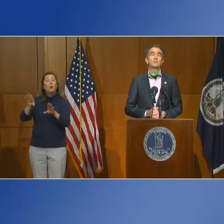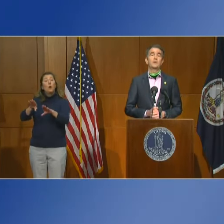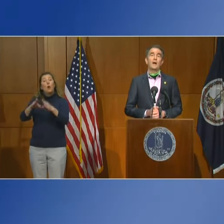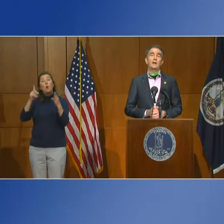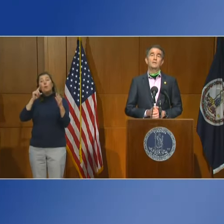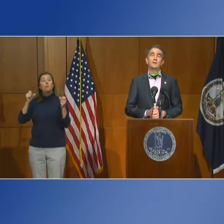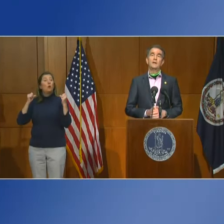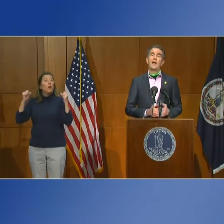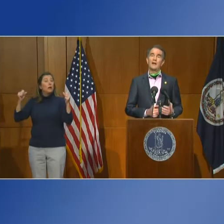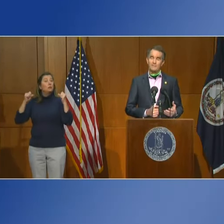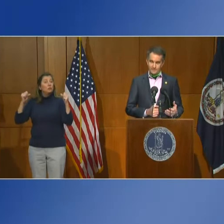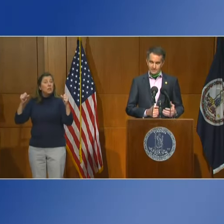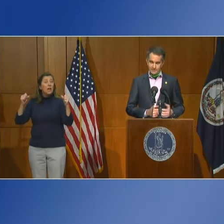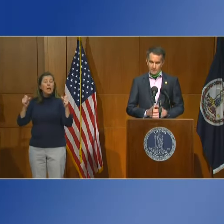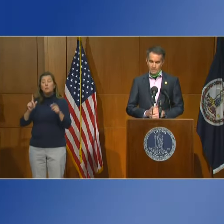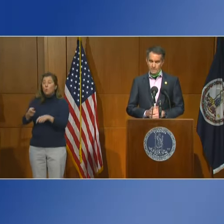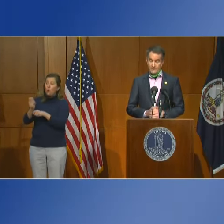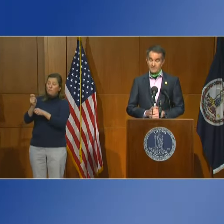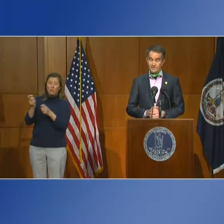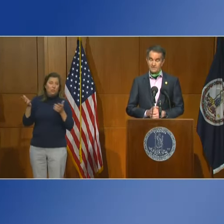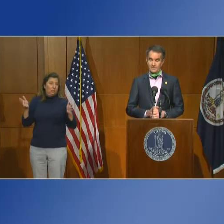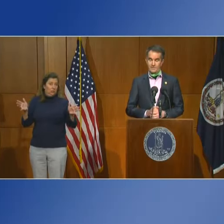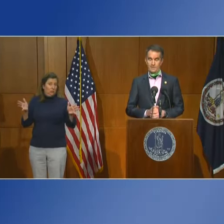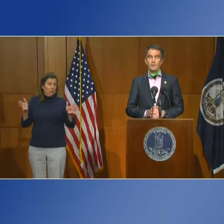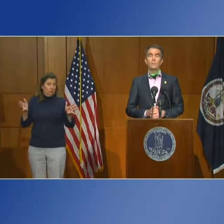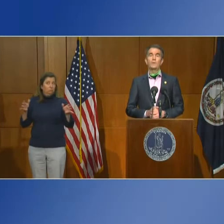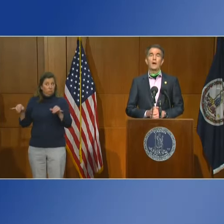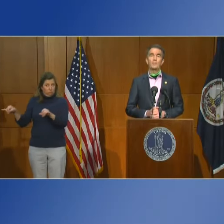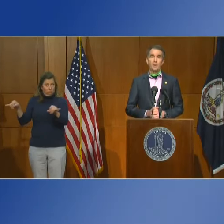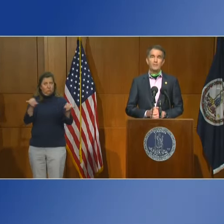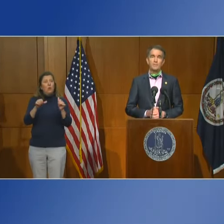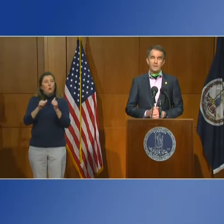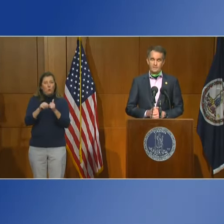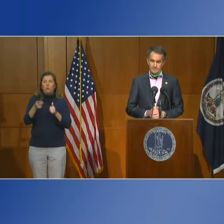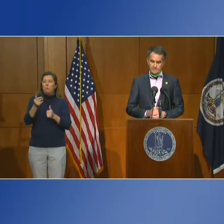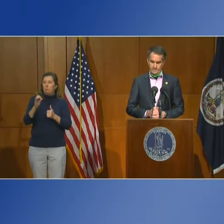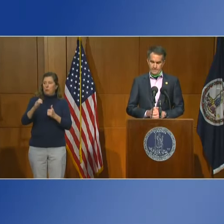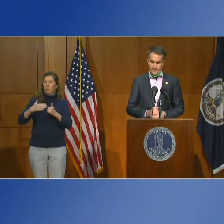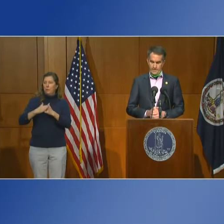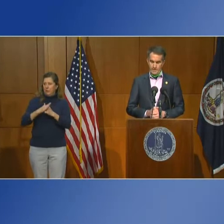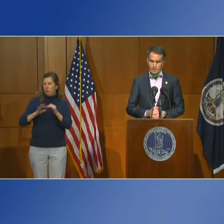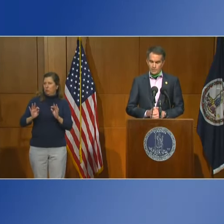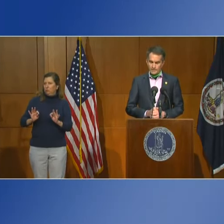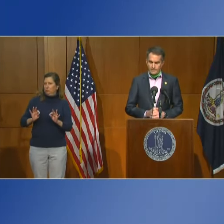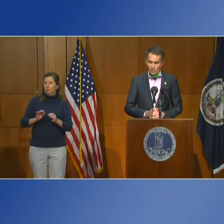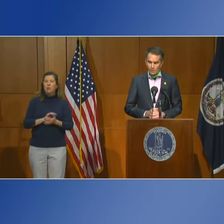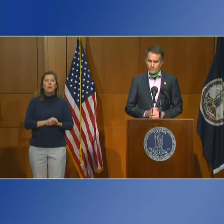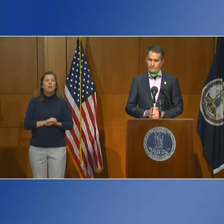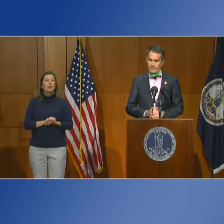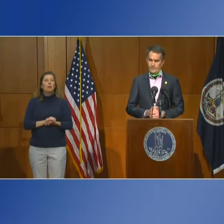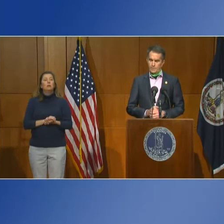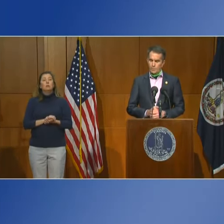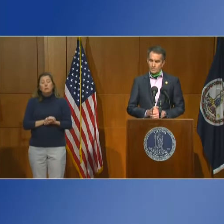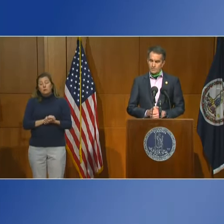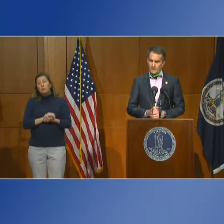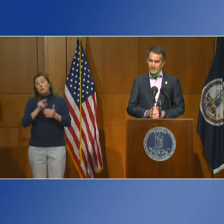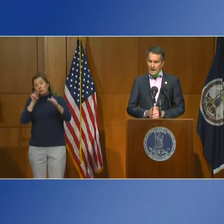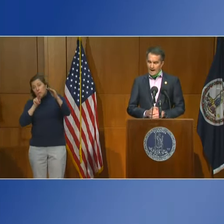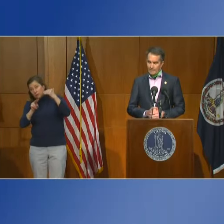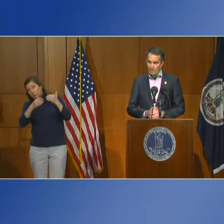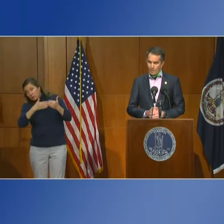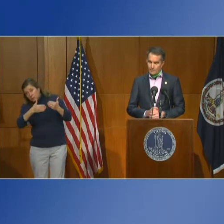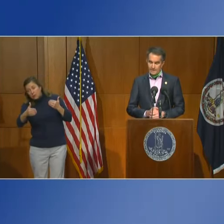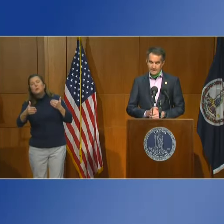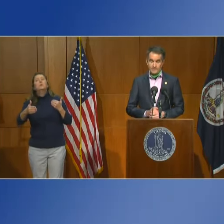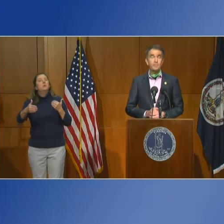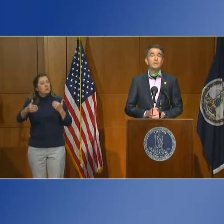for exercise and fishing only, consistent with our public beaches. Looking forward, we are setting a